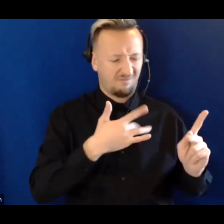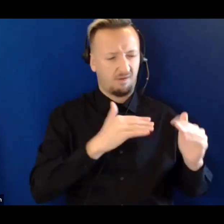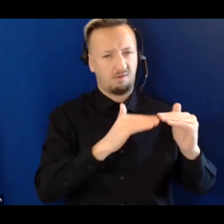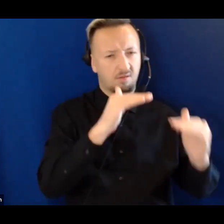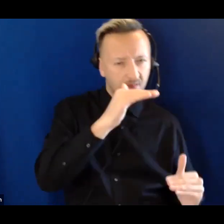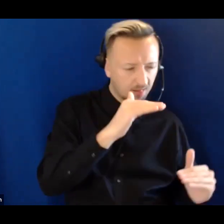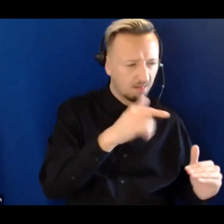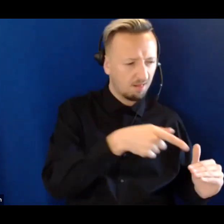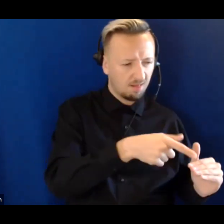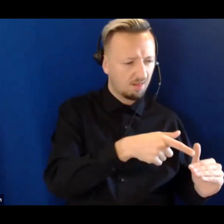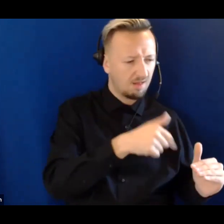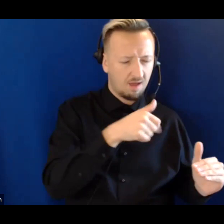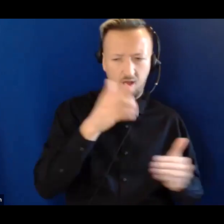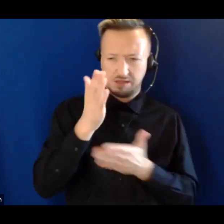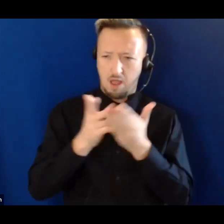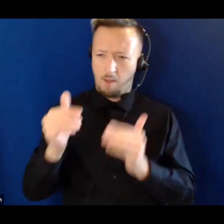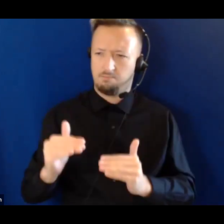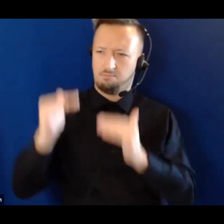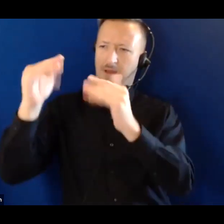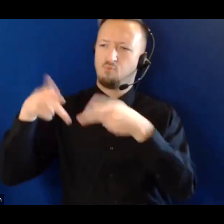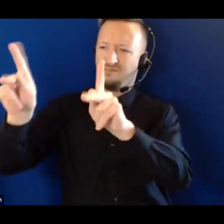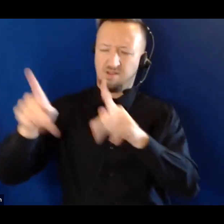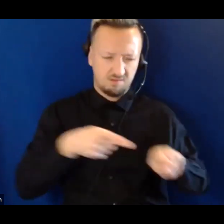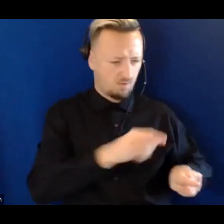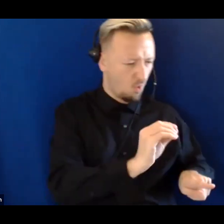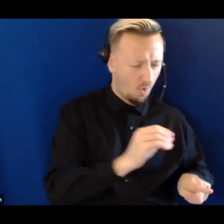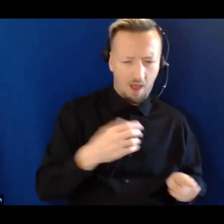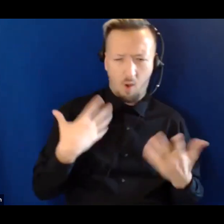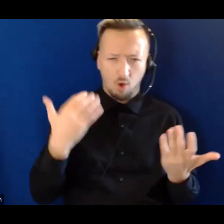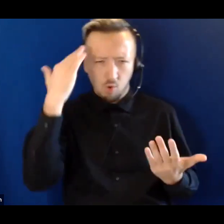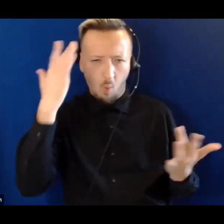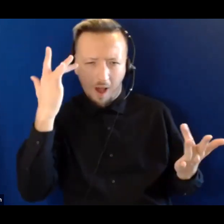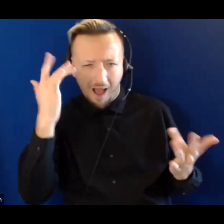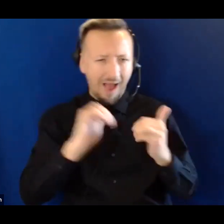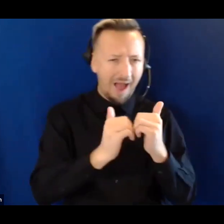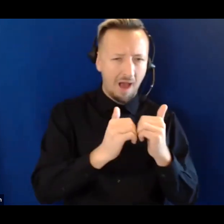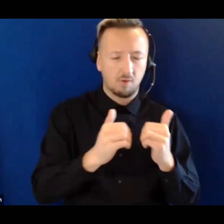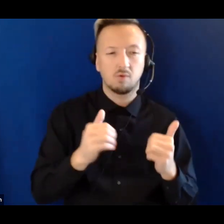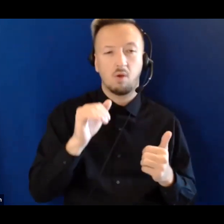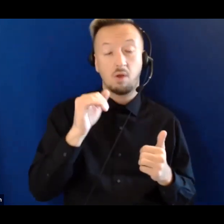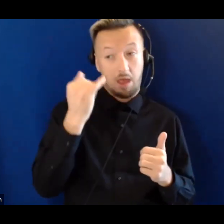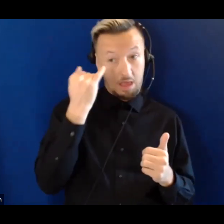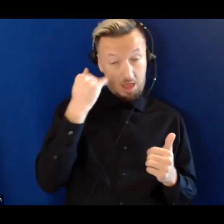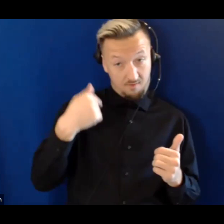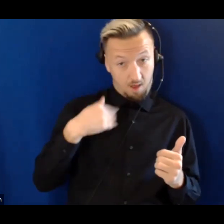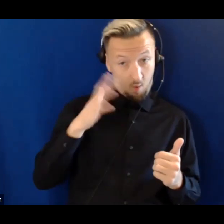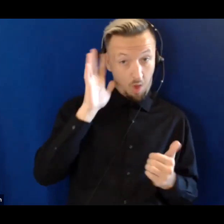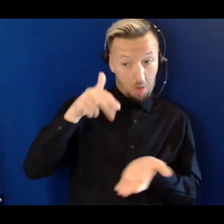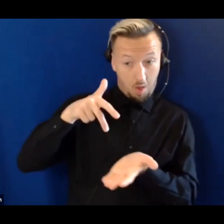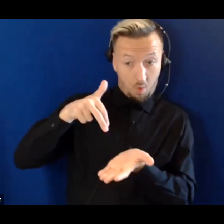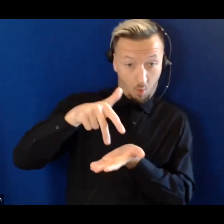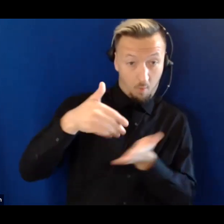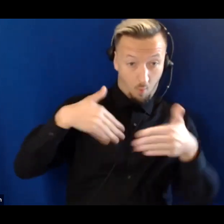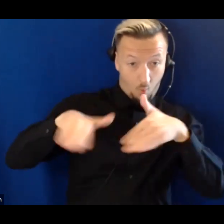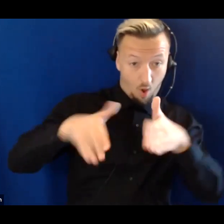some folks. So I'm really interested in that rather than if I'm going to be able to walk again, right? And I kind of named that because I feel like